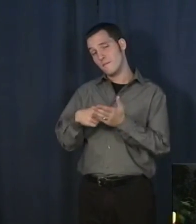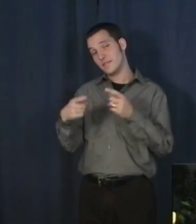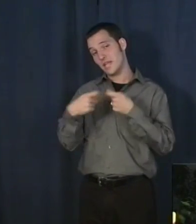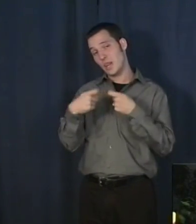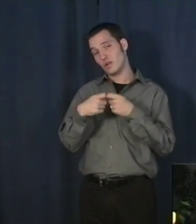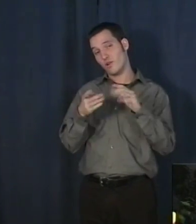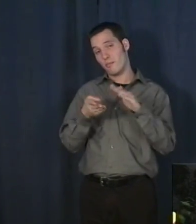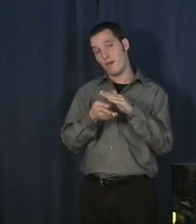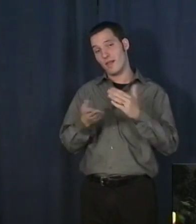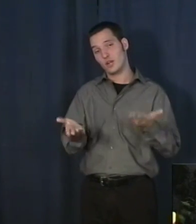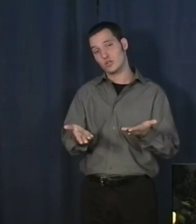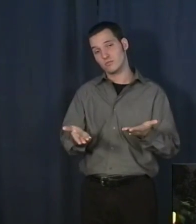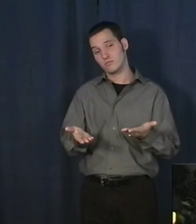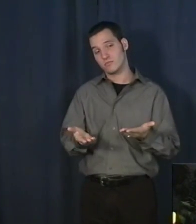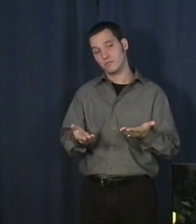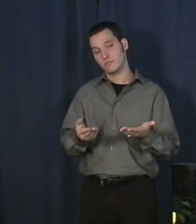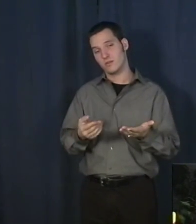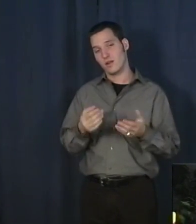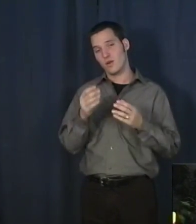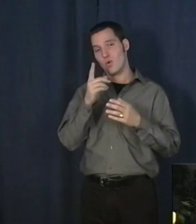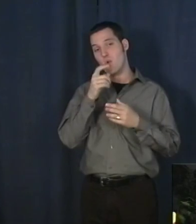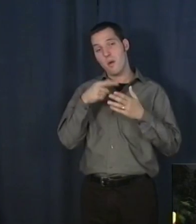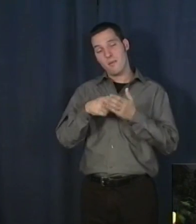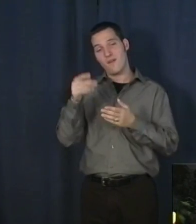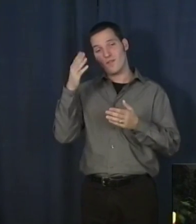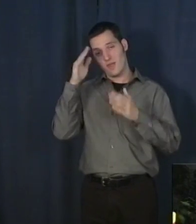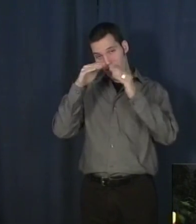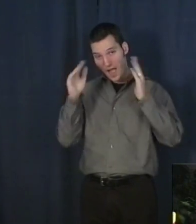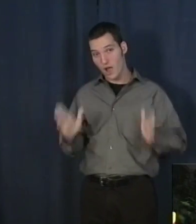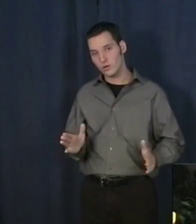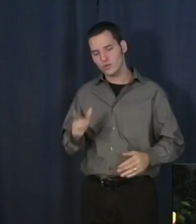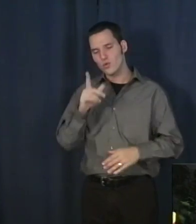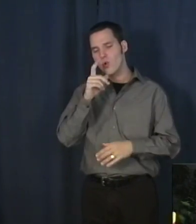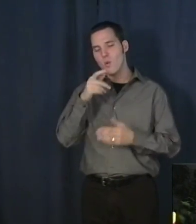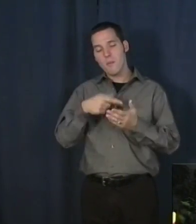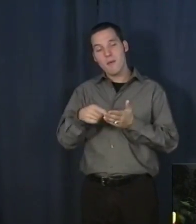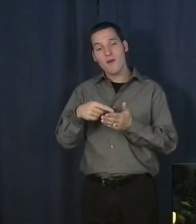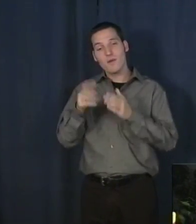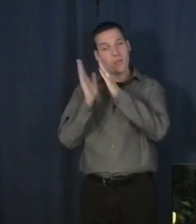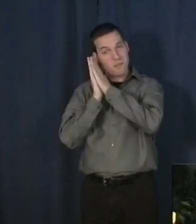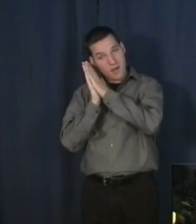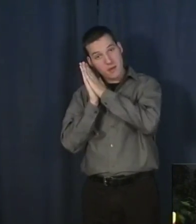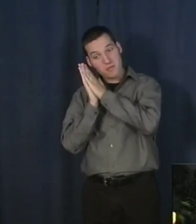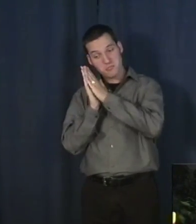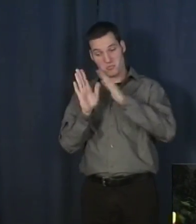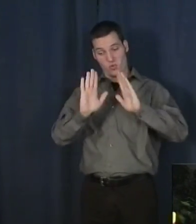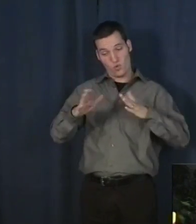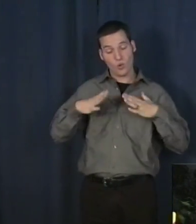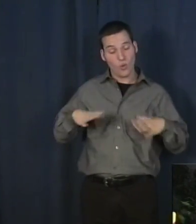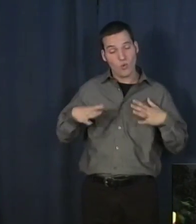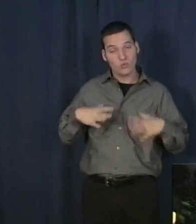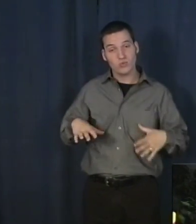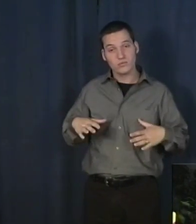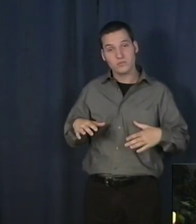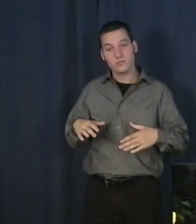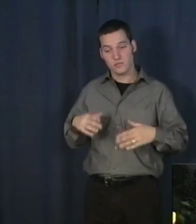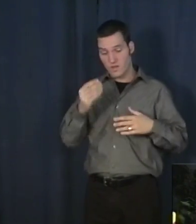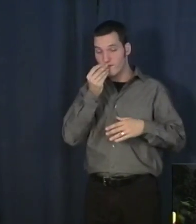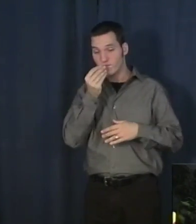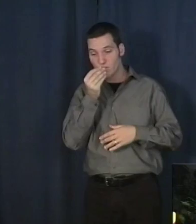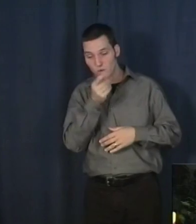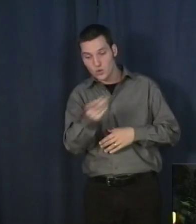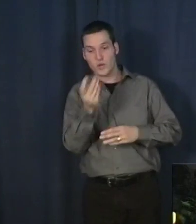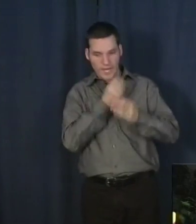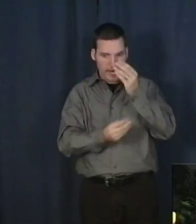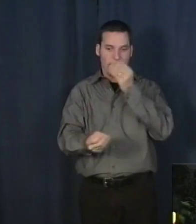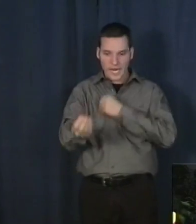pays the electric bill around this house? Who's paying for the house? Who paid for that bed you slept on last night? Who paid for those clothes you're wearing, son? Who